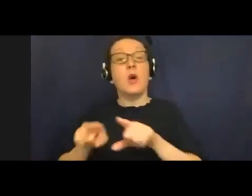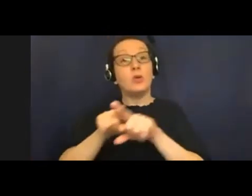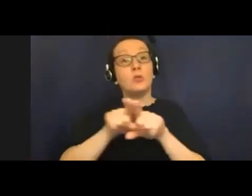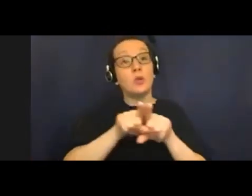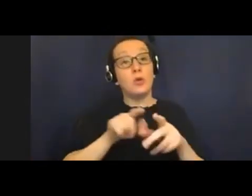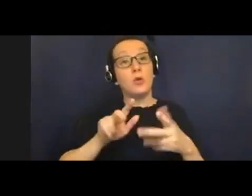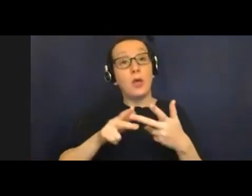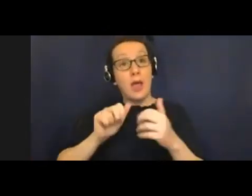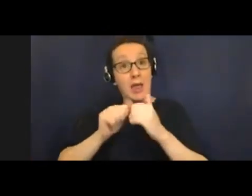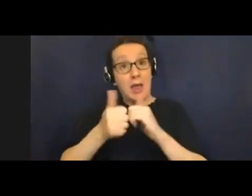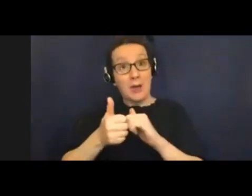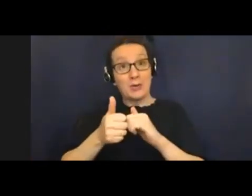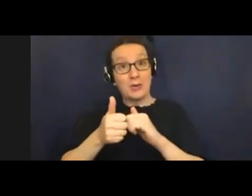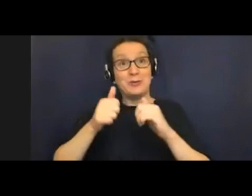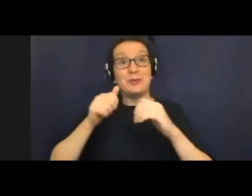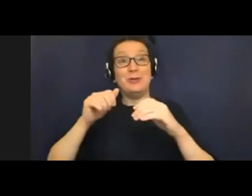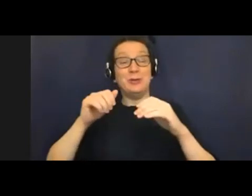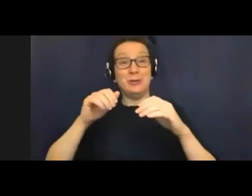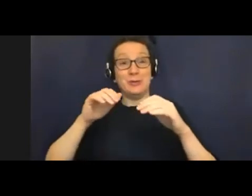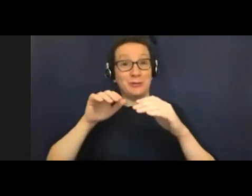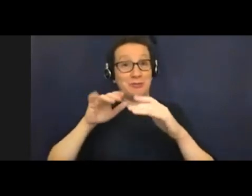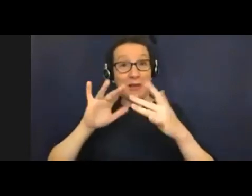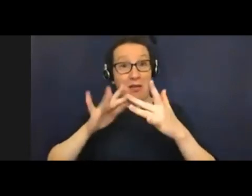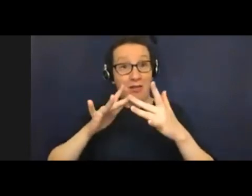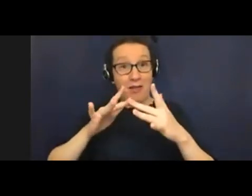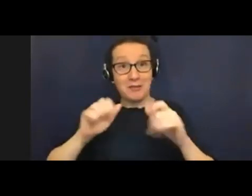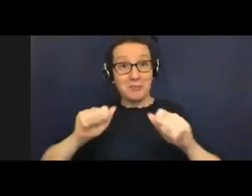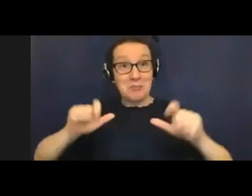Zoom before we did the training.